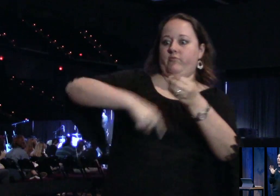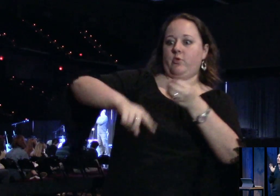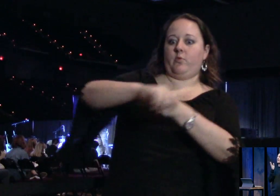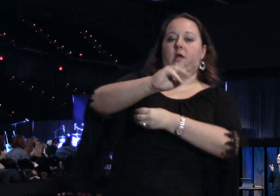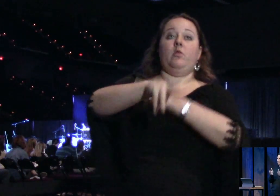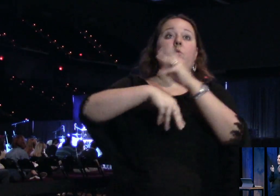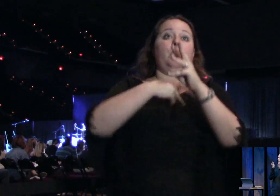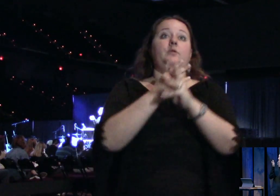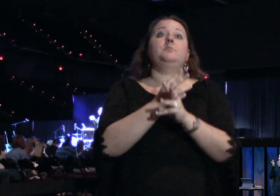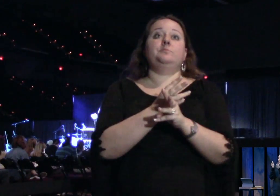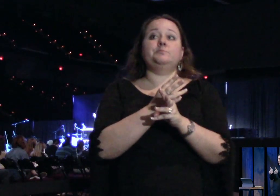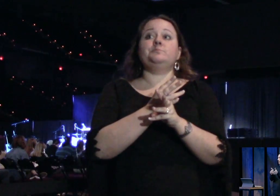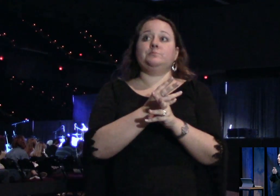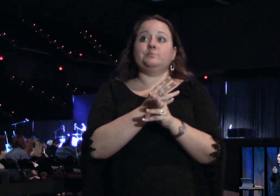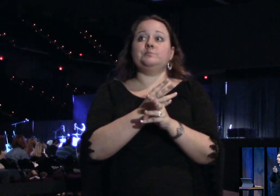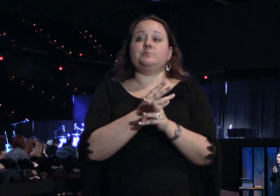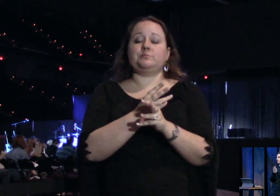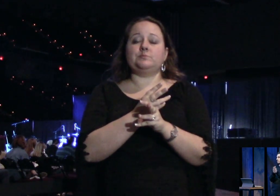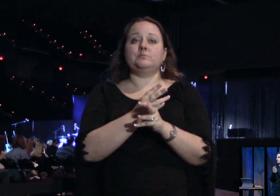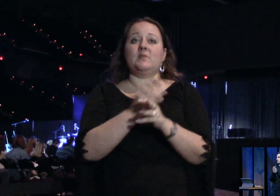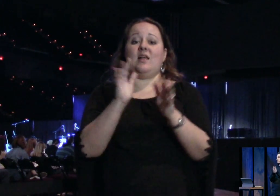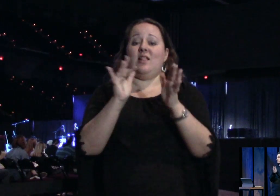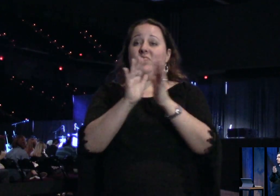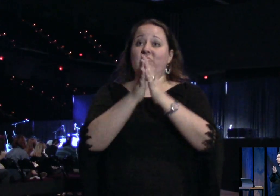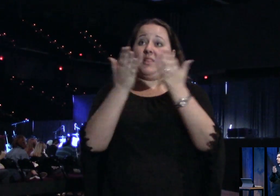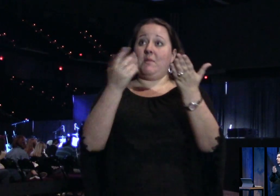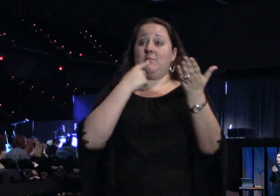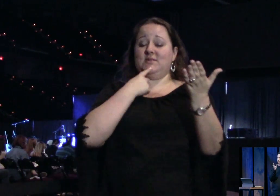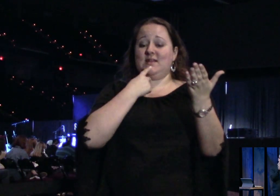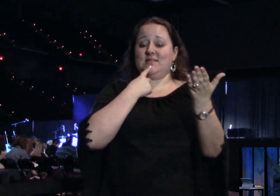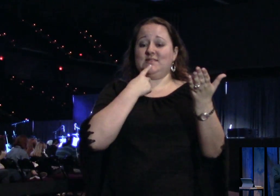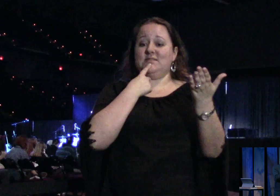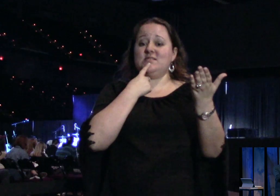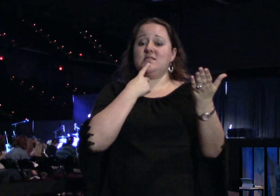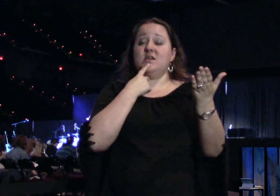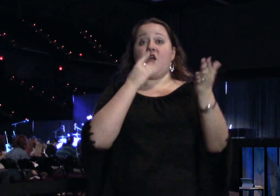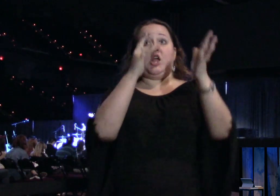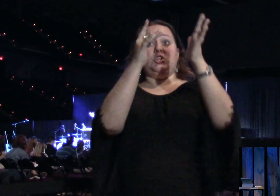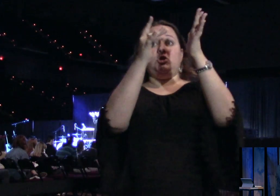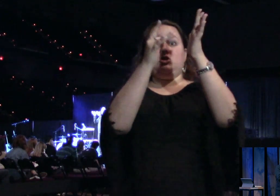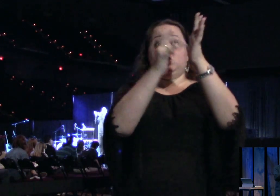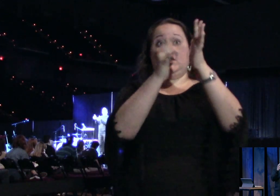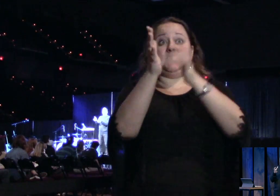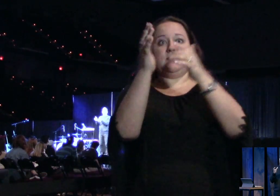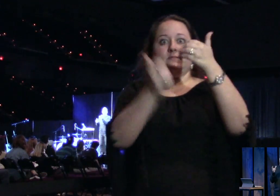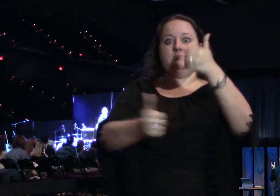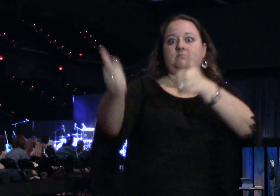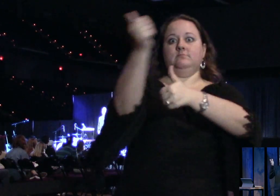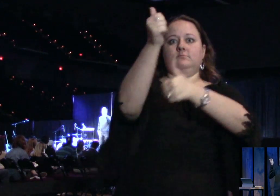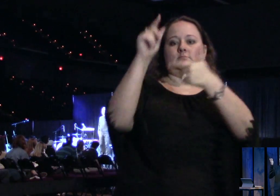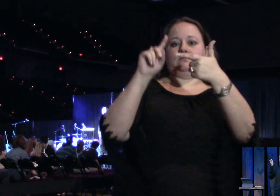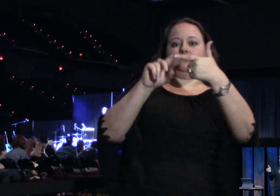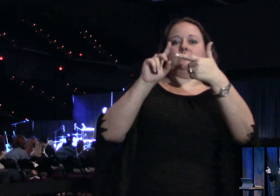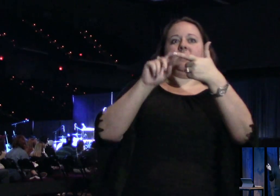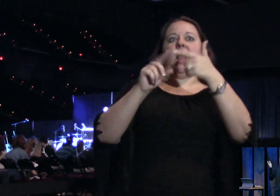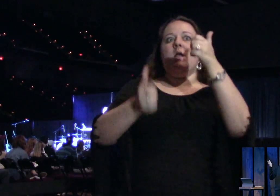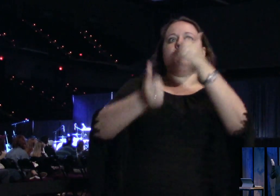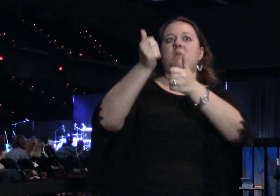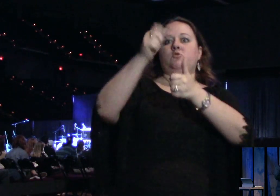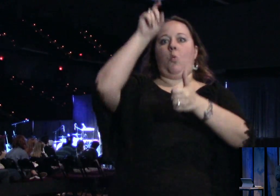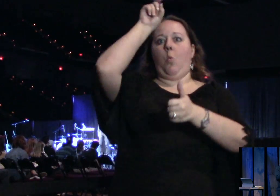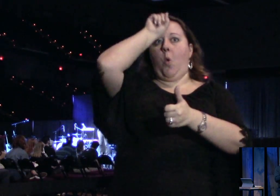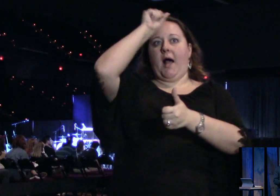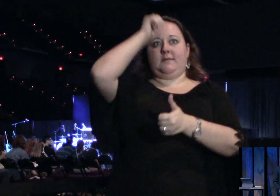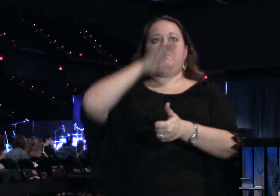powerful man in the world. The Bible would tell us that next to Jesus, Solomon was